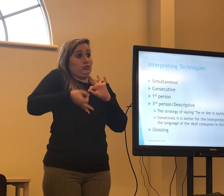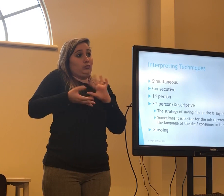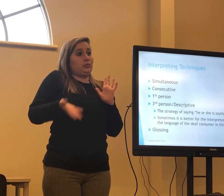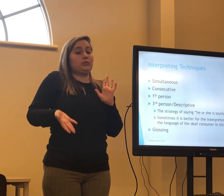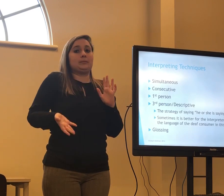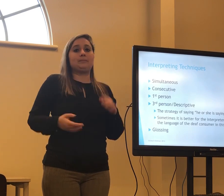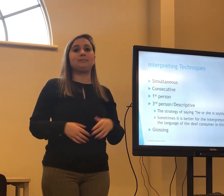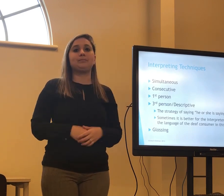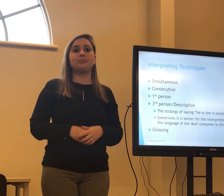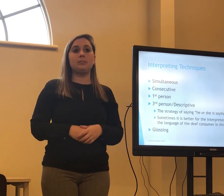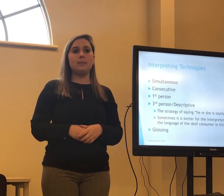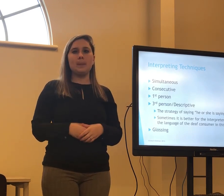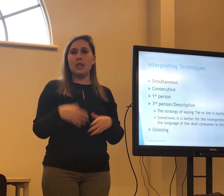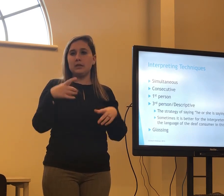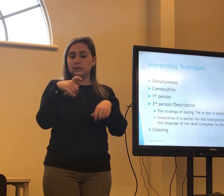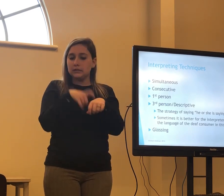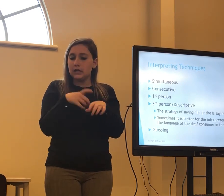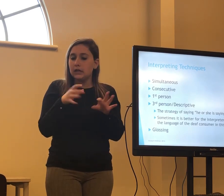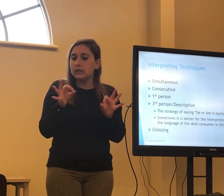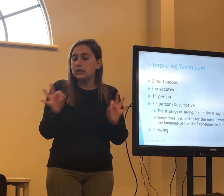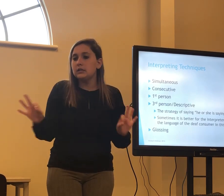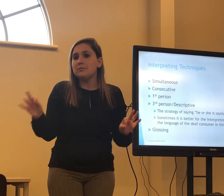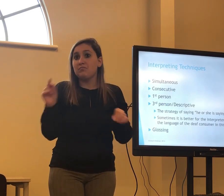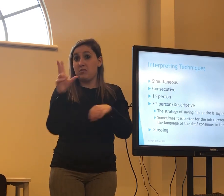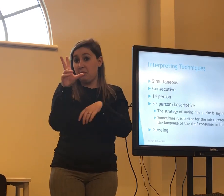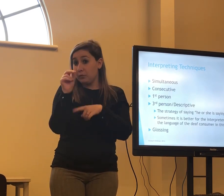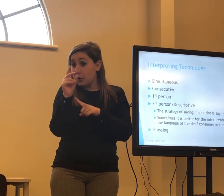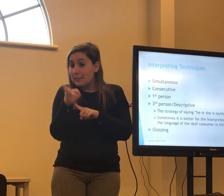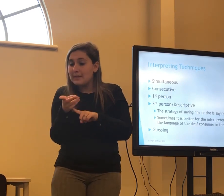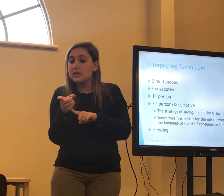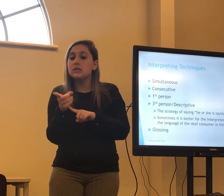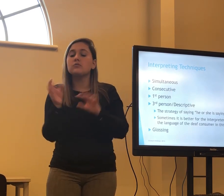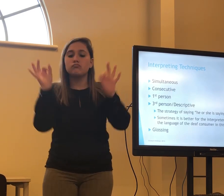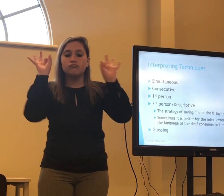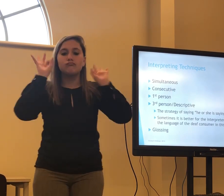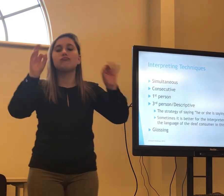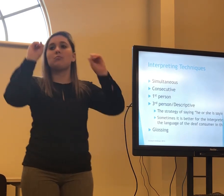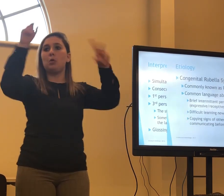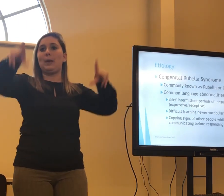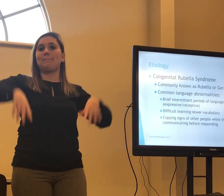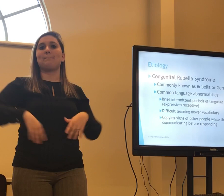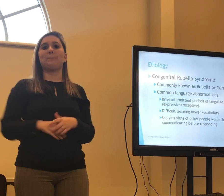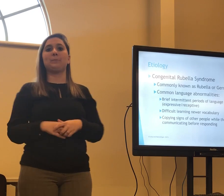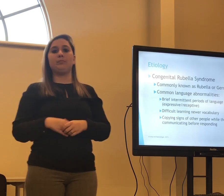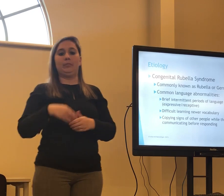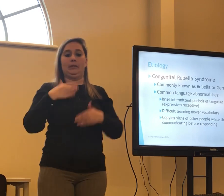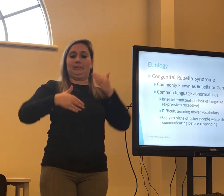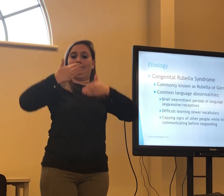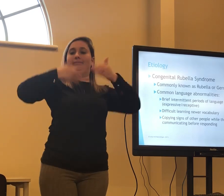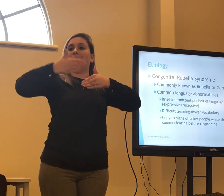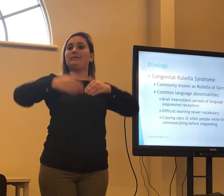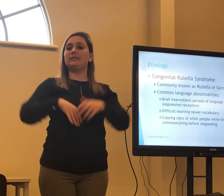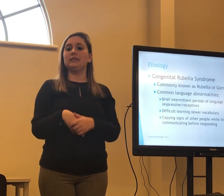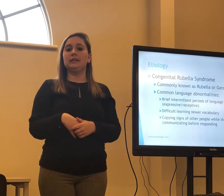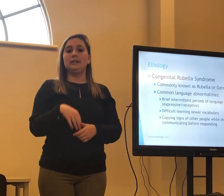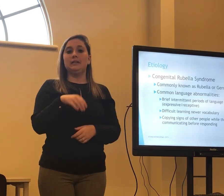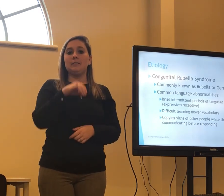doing on time? Got 30 minutes? Okay, we're gonna pick this up. Etiology, that big fun